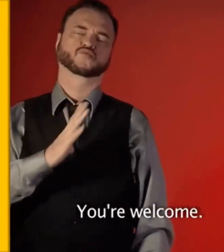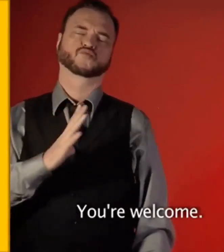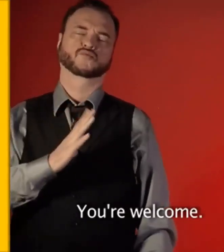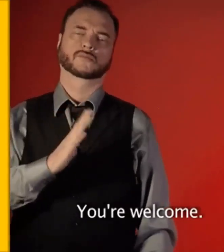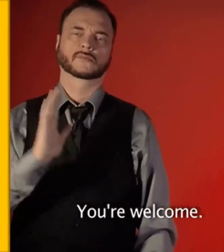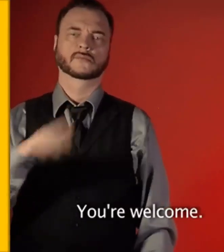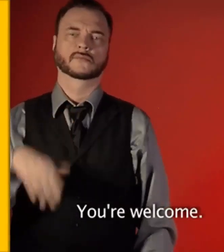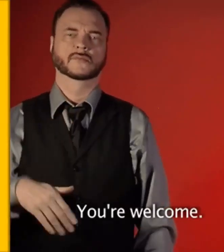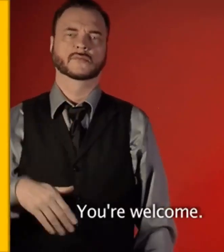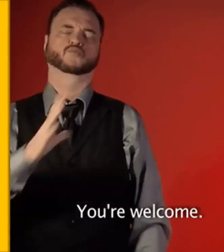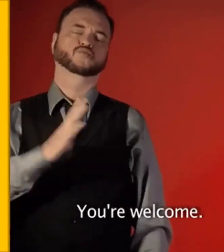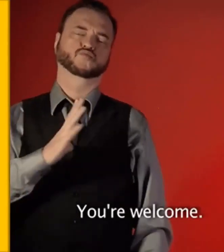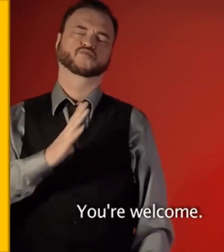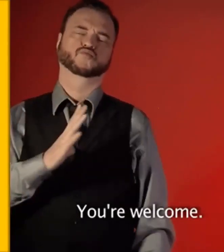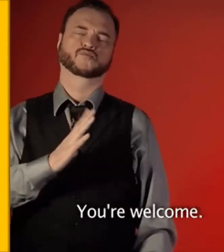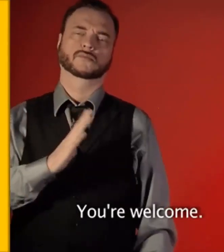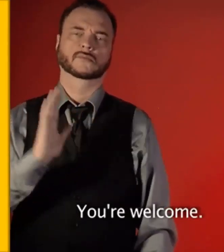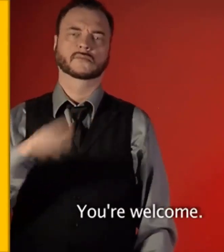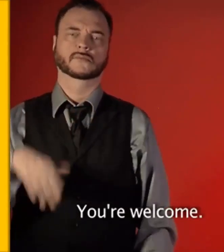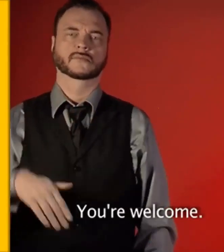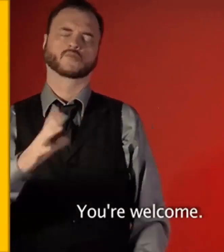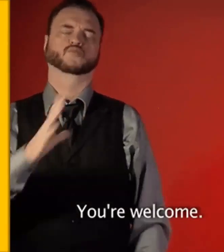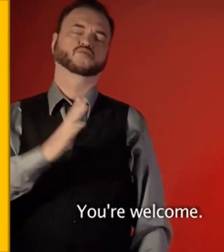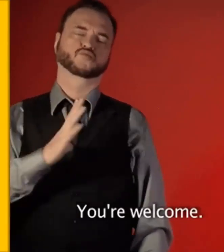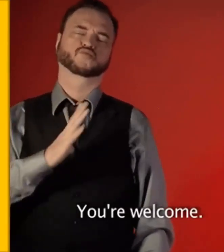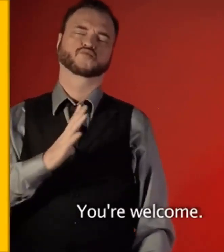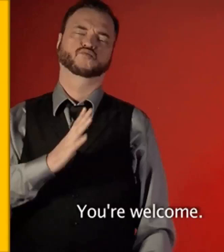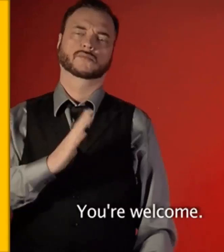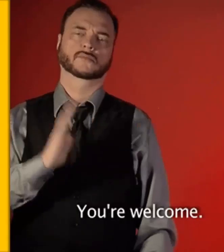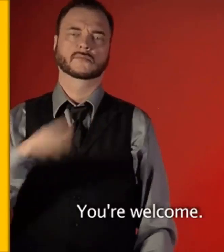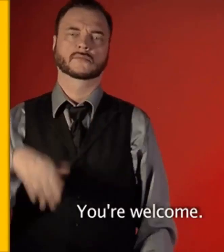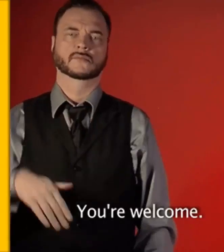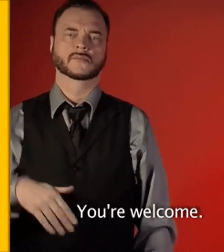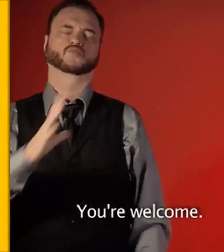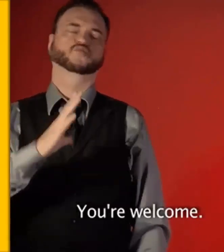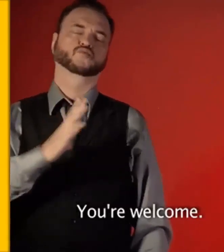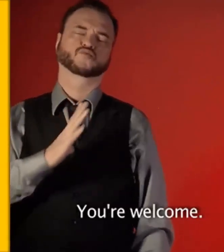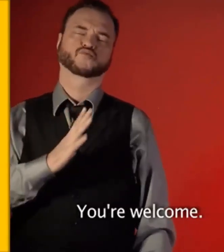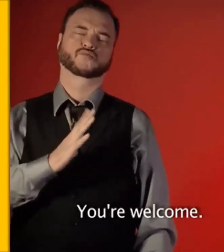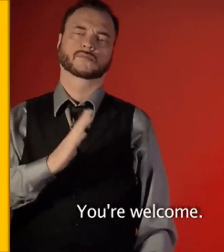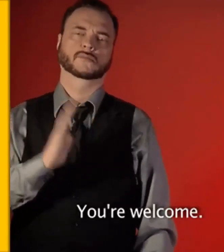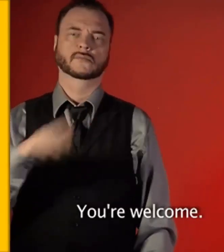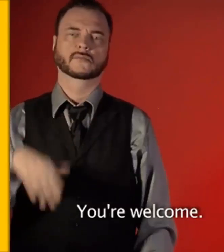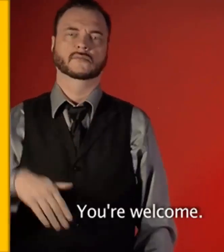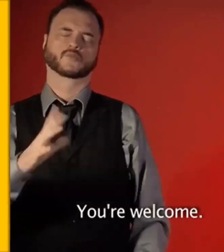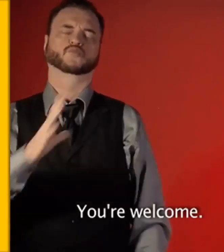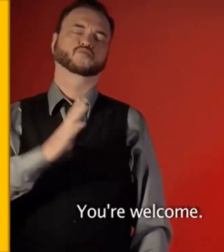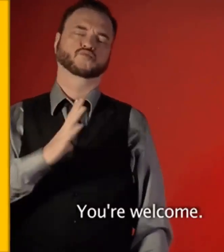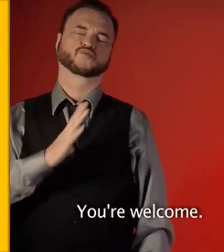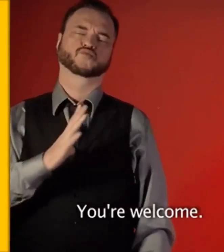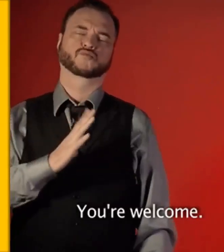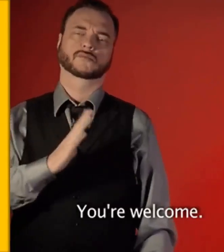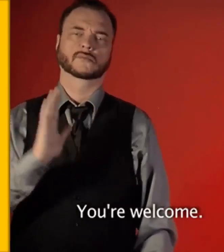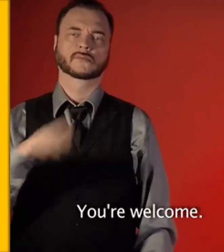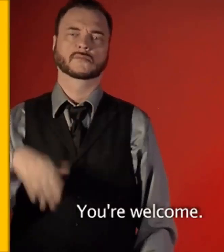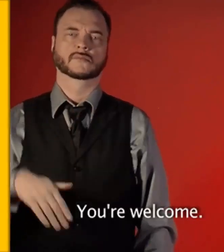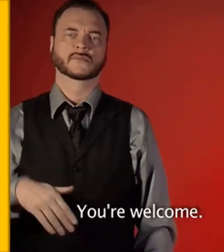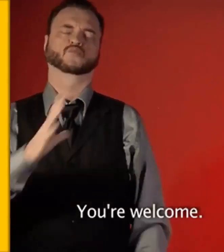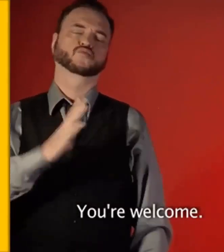Perfect. So when I say, thank you, Elsa, what is the answer?